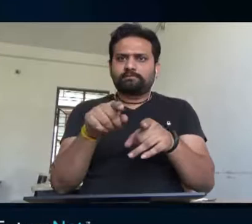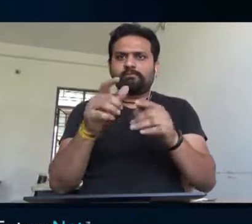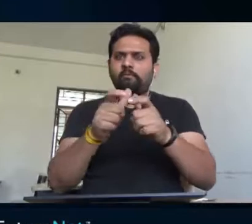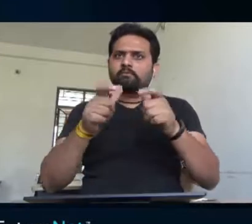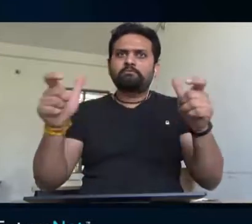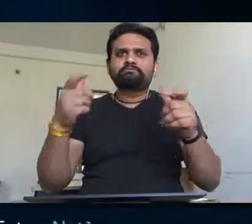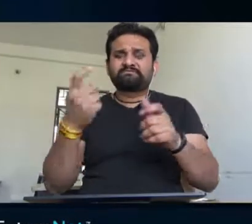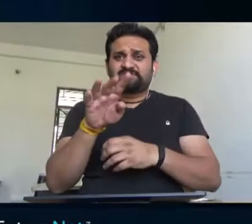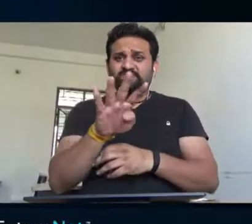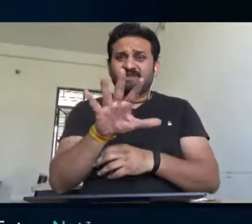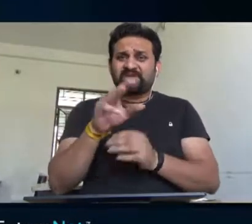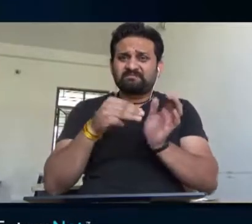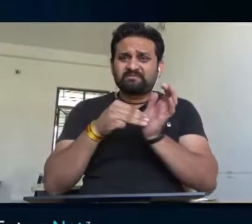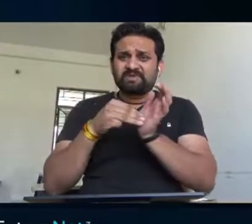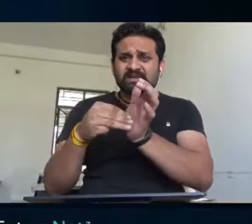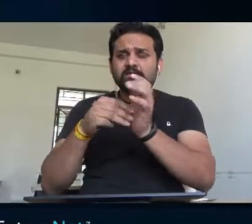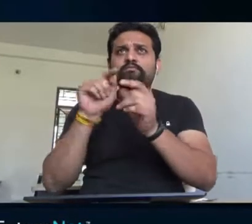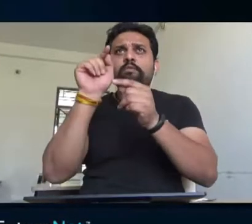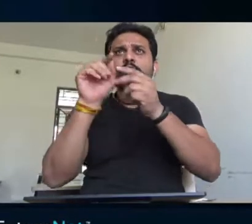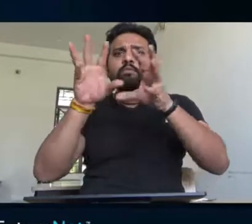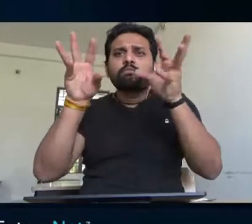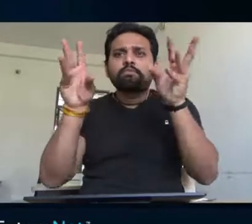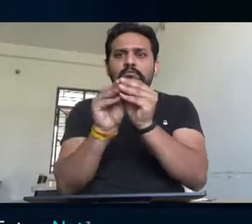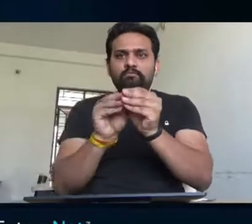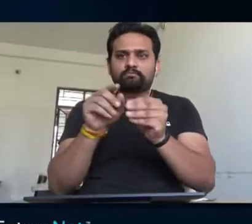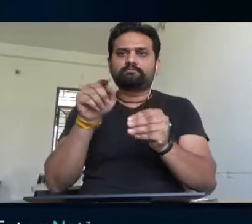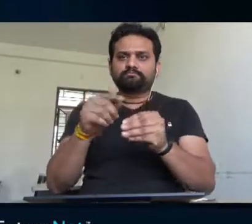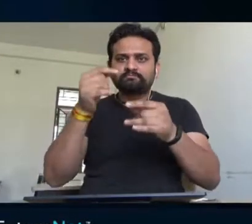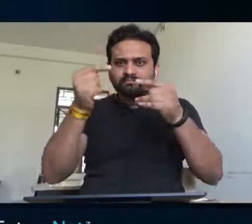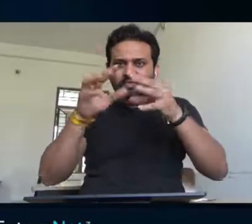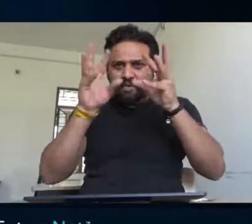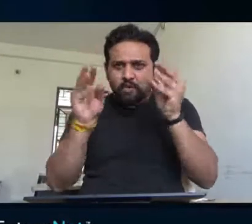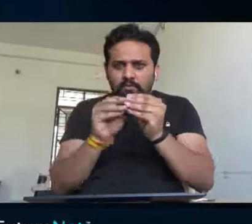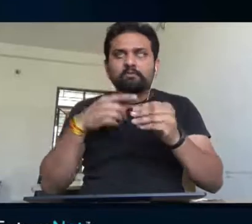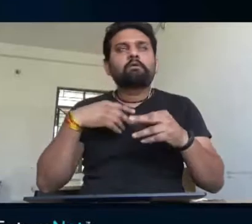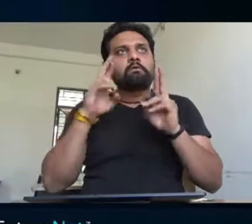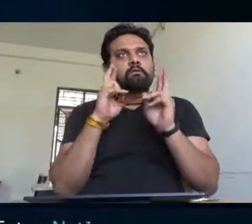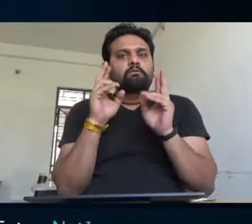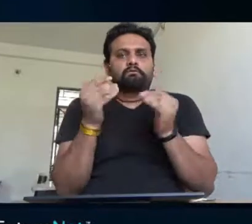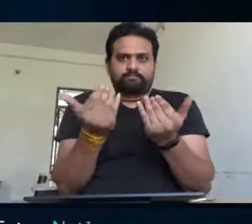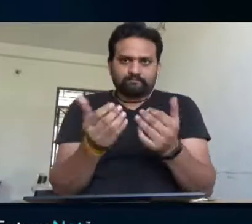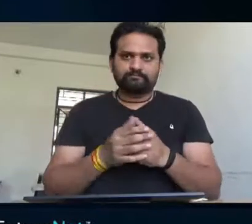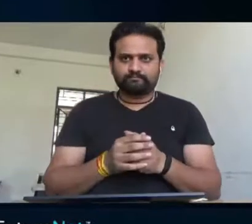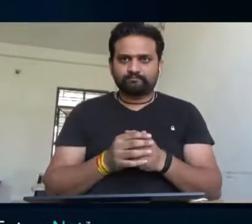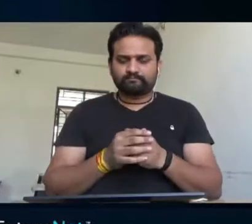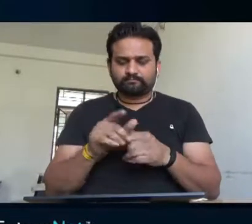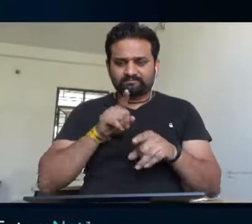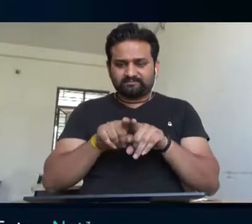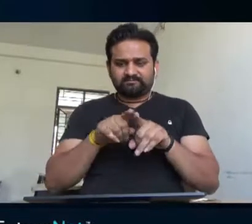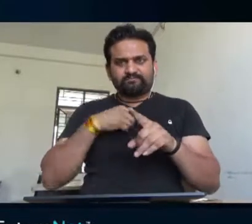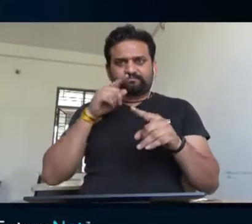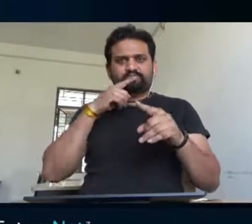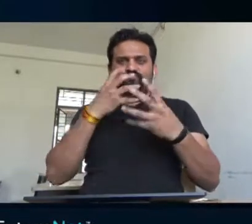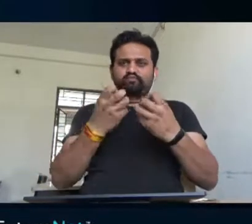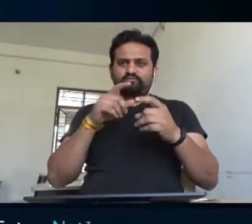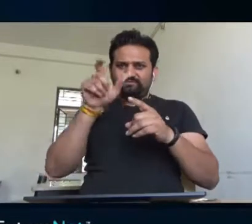than 45 million points where they can expect the Futuro. And imagine that we only sign